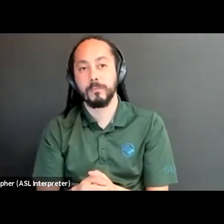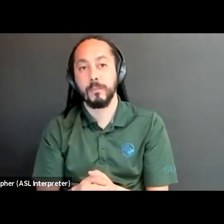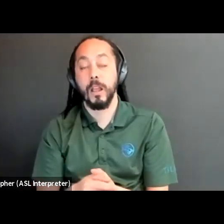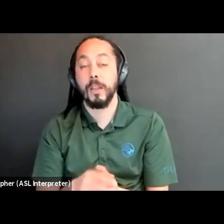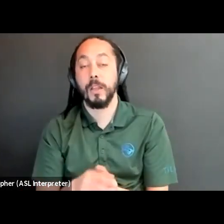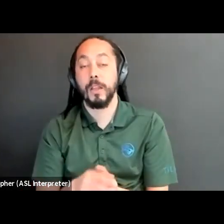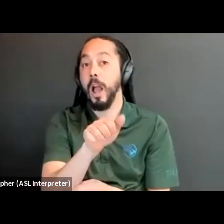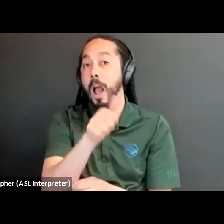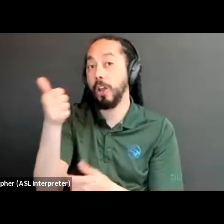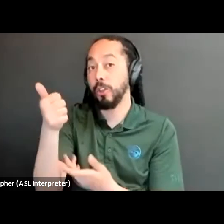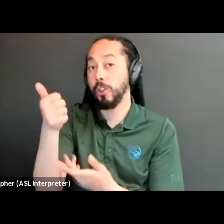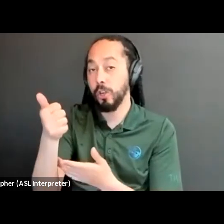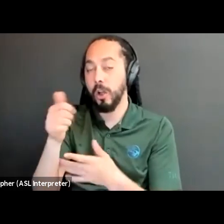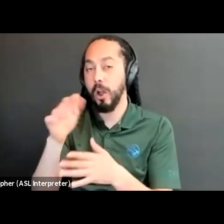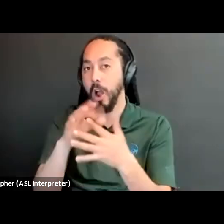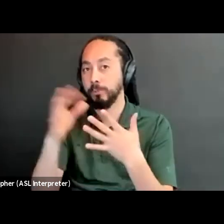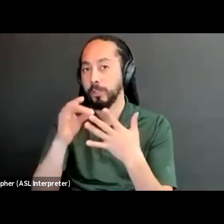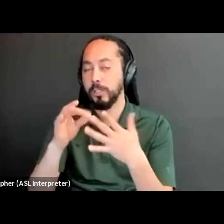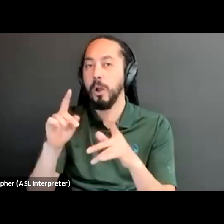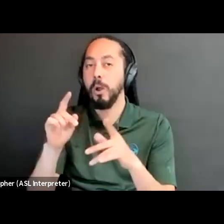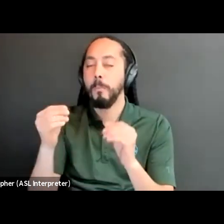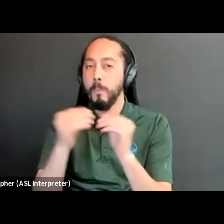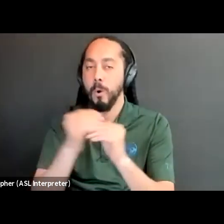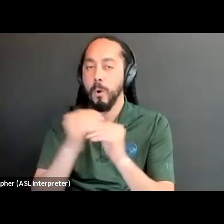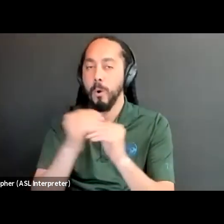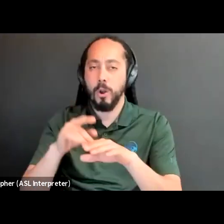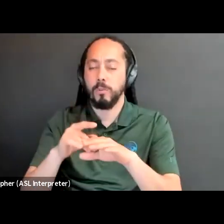a seven-page